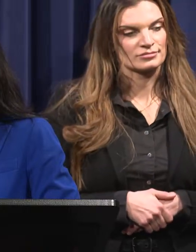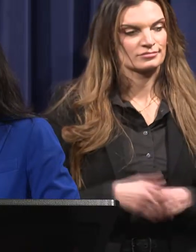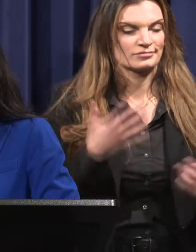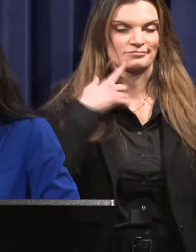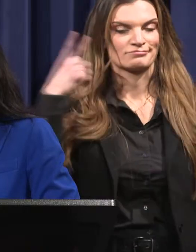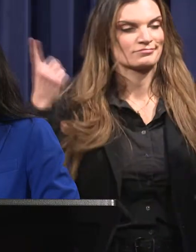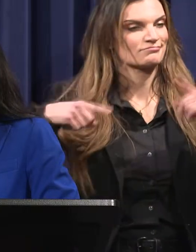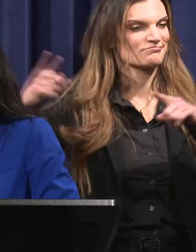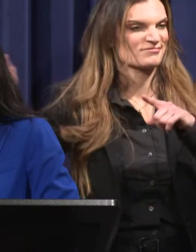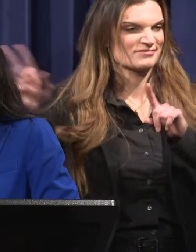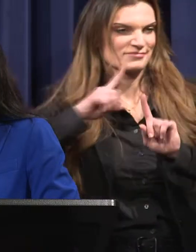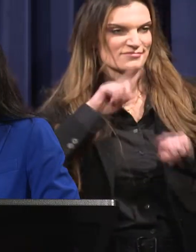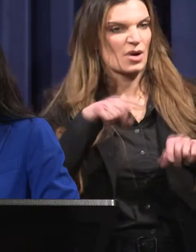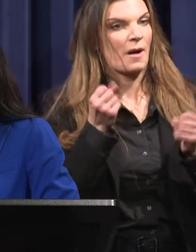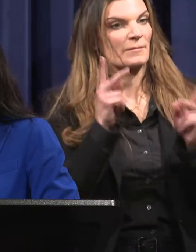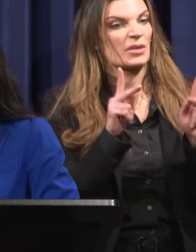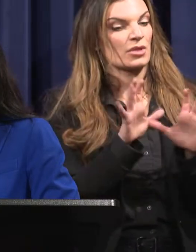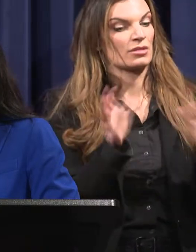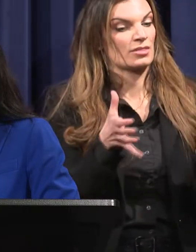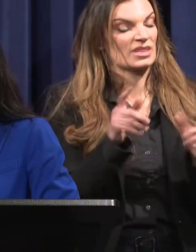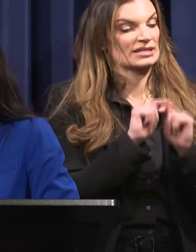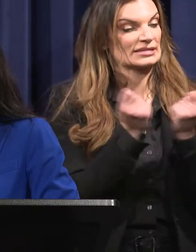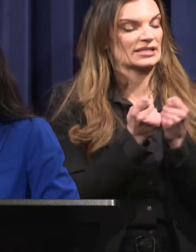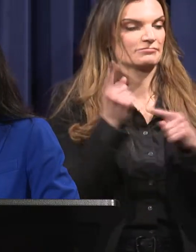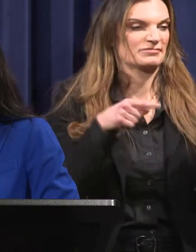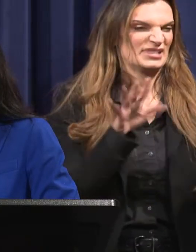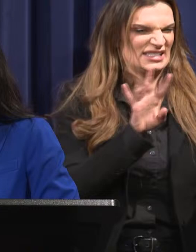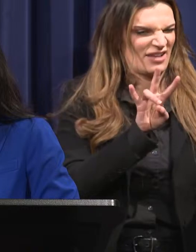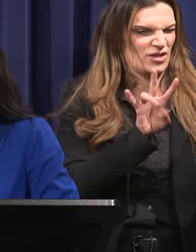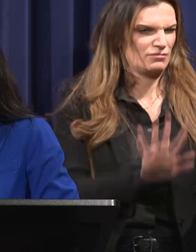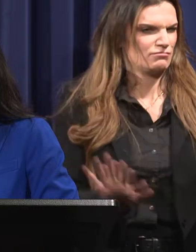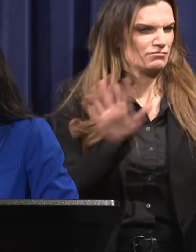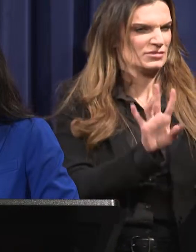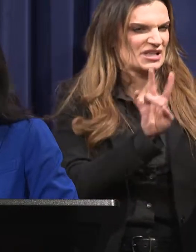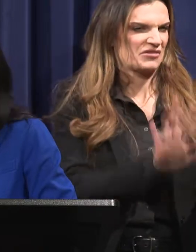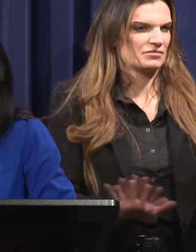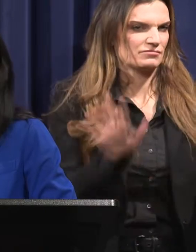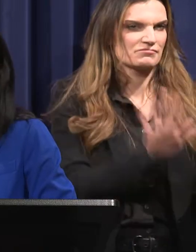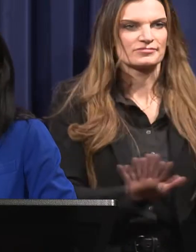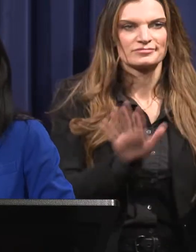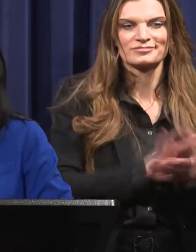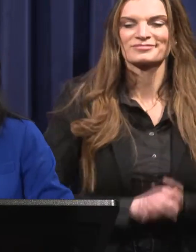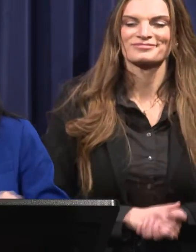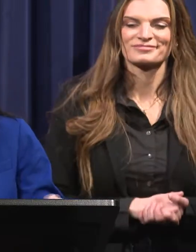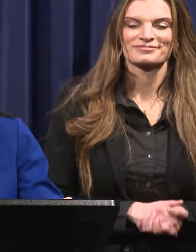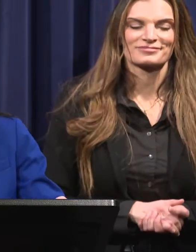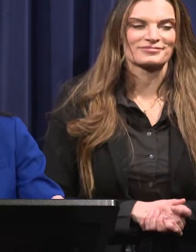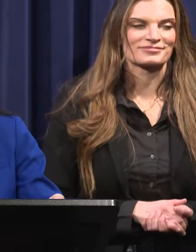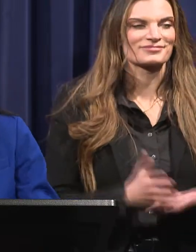the course of the investigation. I think it's somewhere between 7 or so. Around 7. Yeah, Okay.